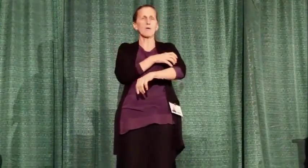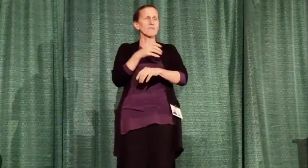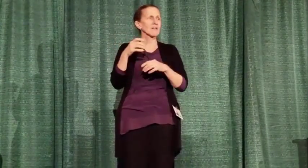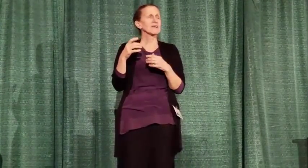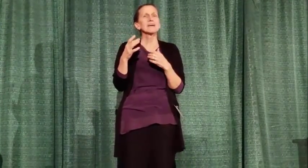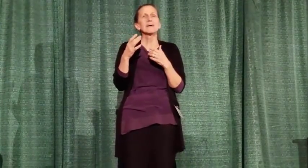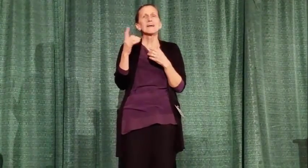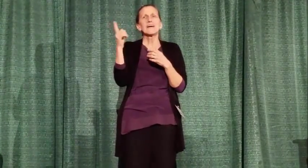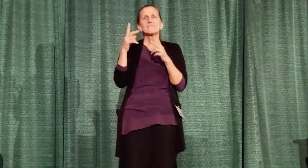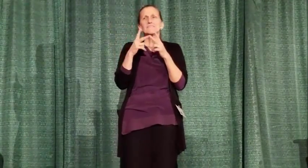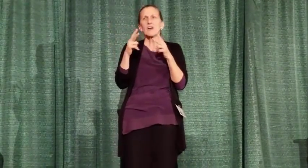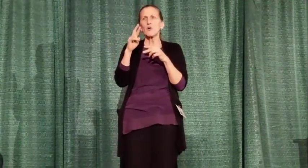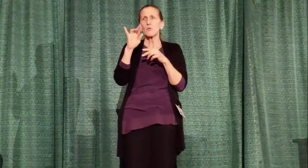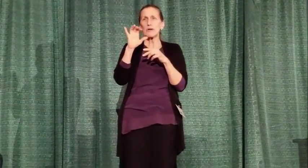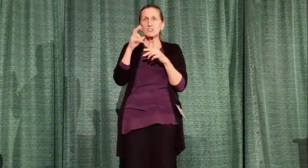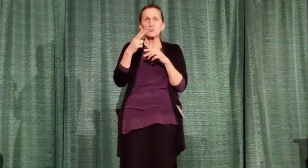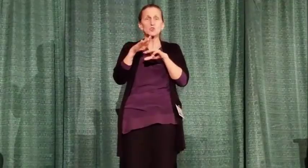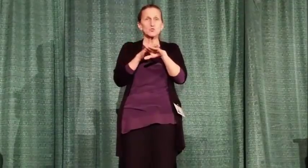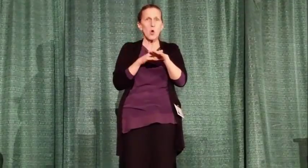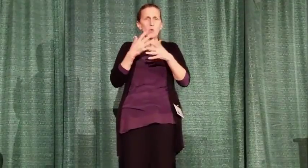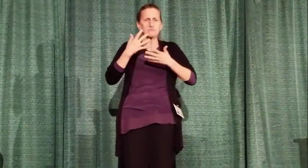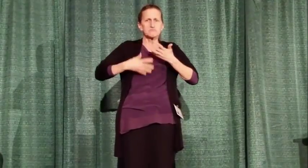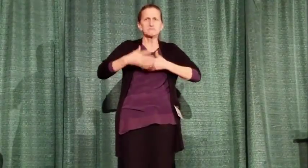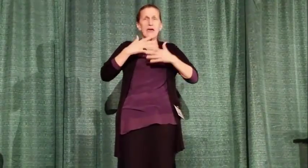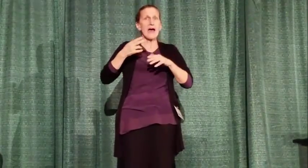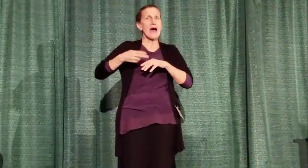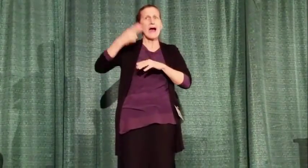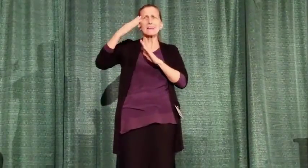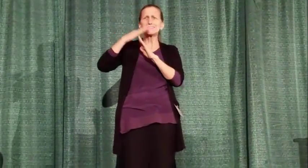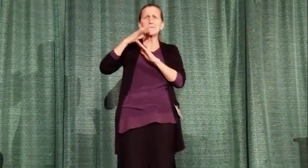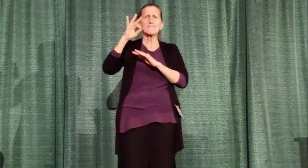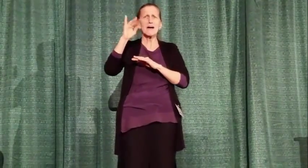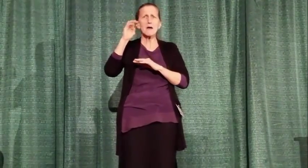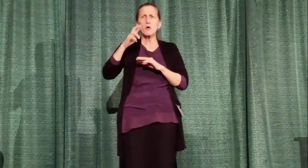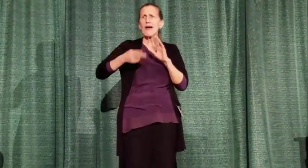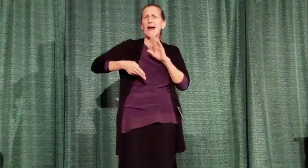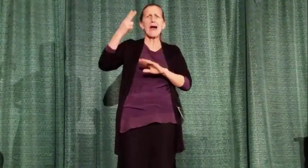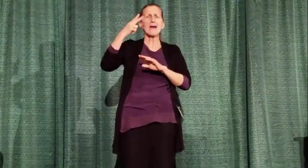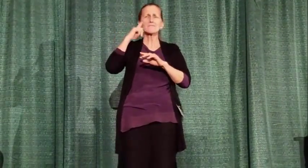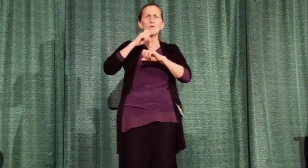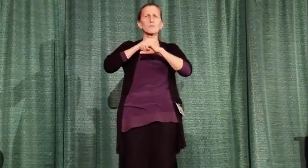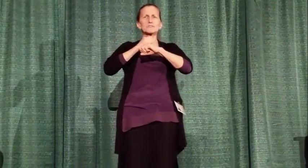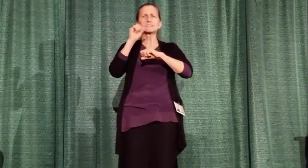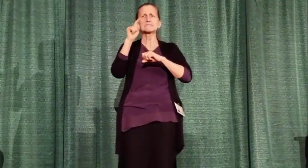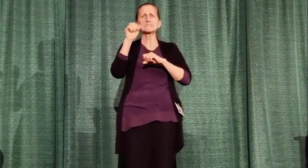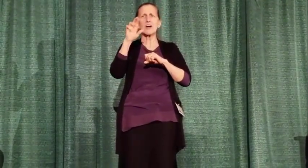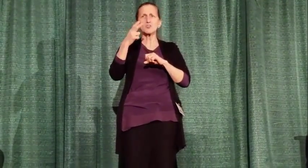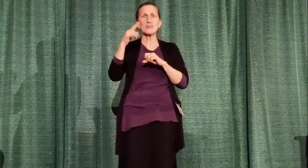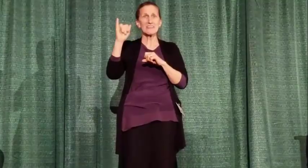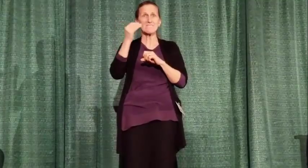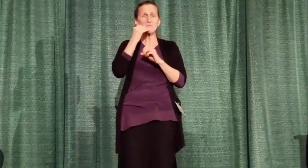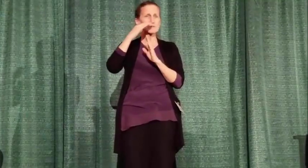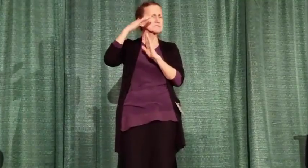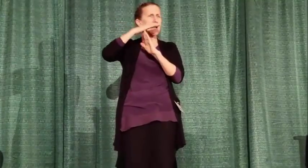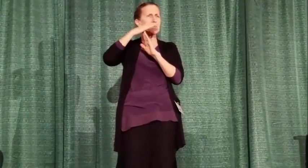And they're richest in slowly digestible carbohydrates. They're highest in fiber, and they're highest in resistant starch. Right, those foods on top of the highest